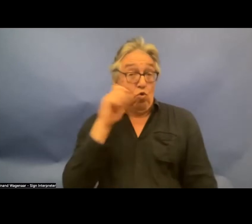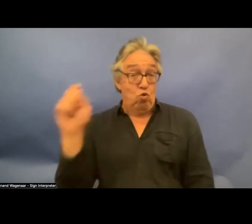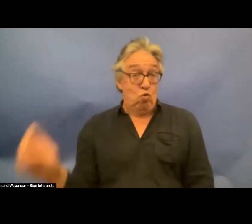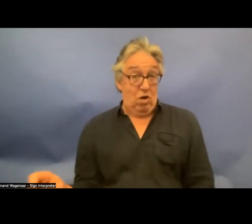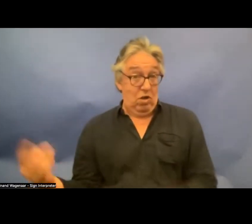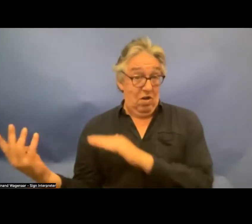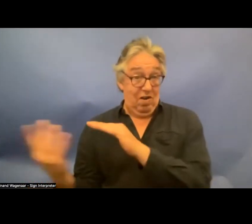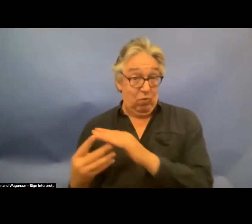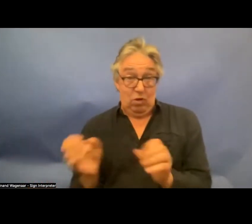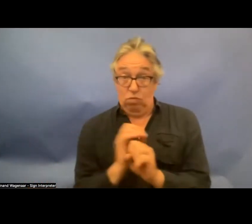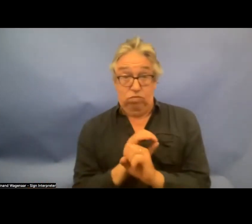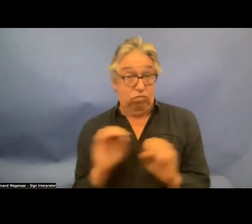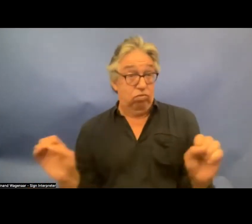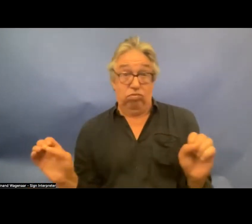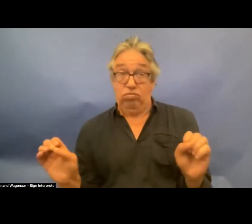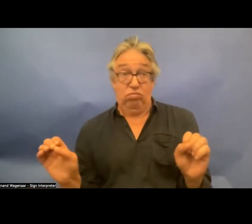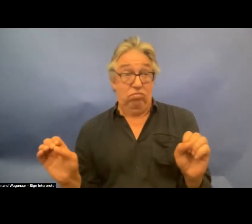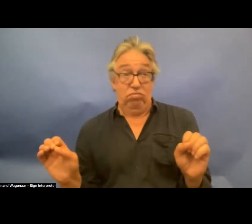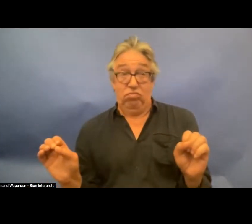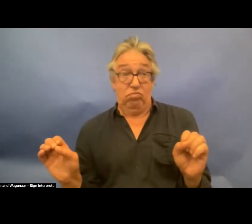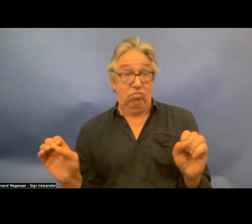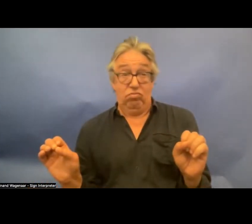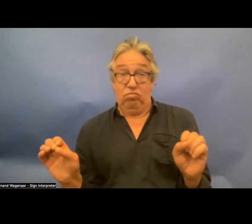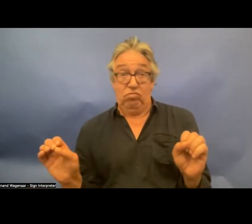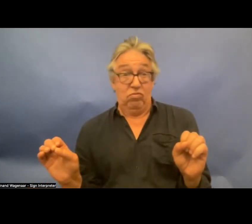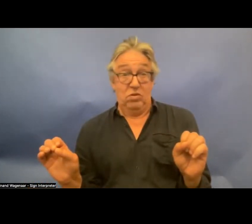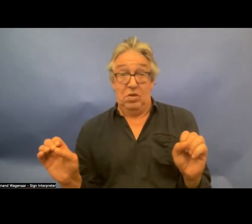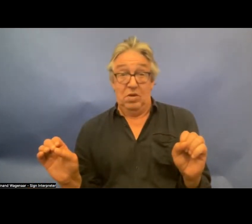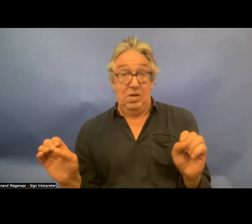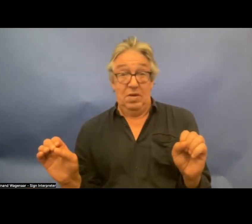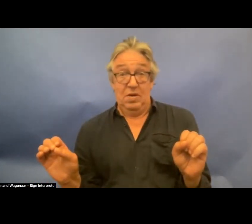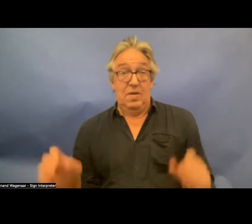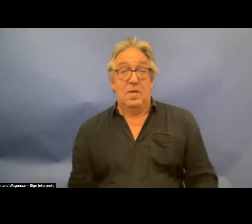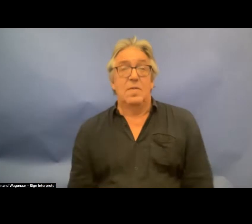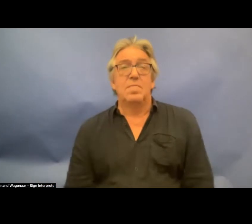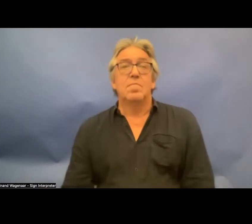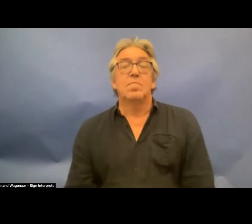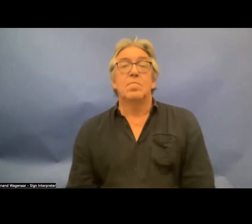equal basis with Polish citizens. Although